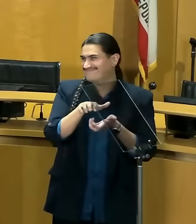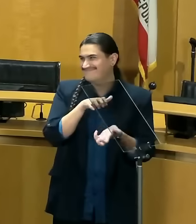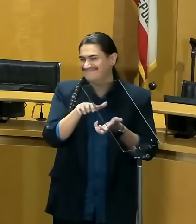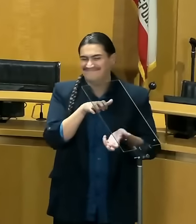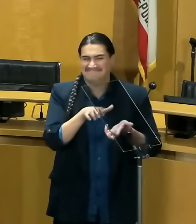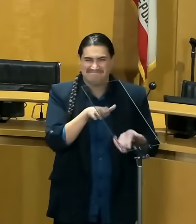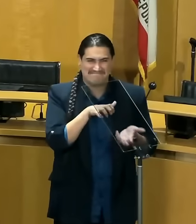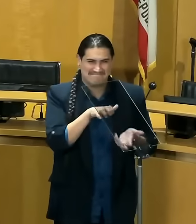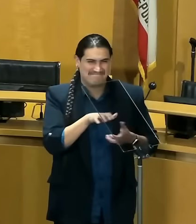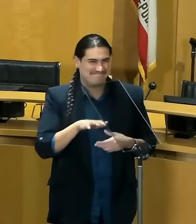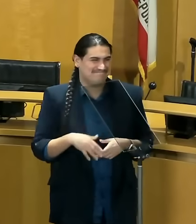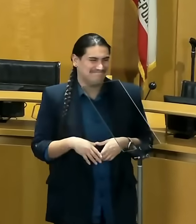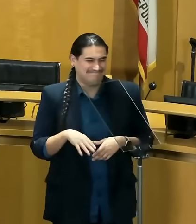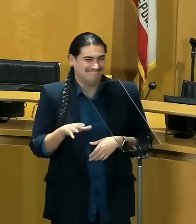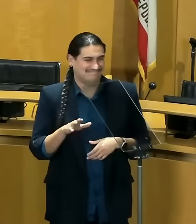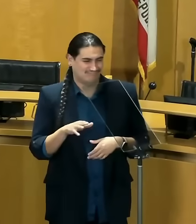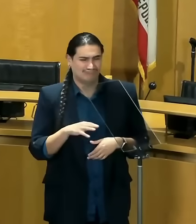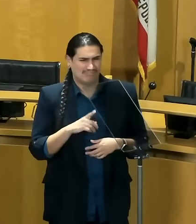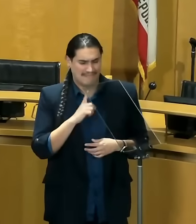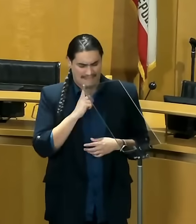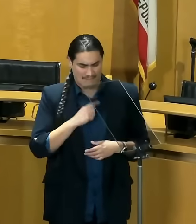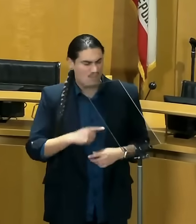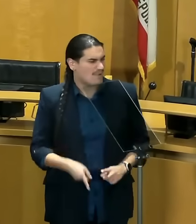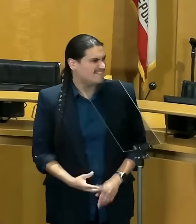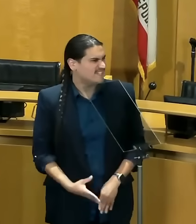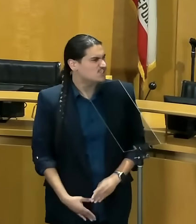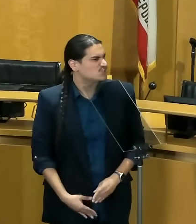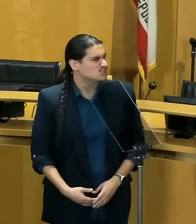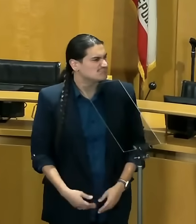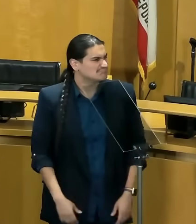I got scared.